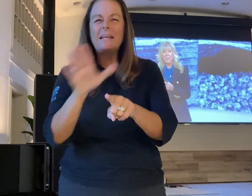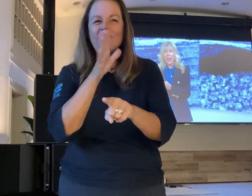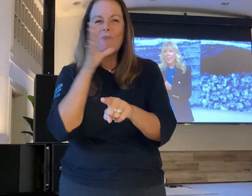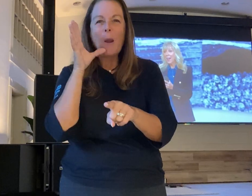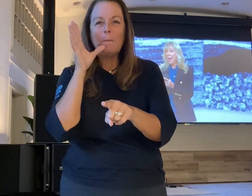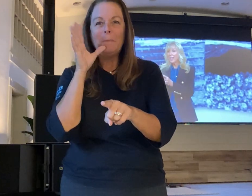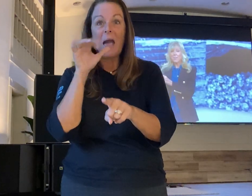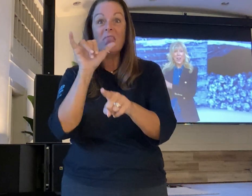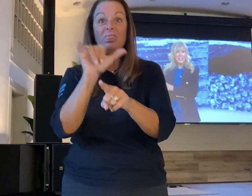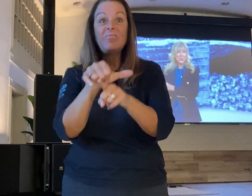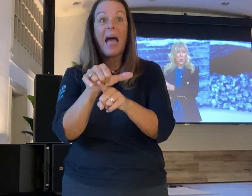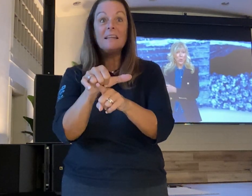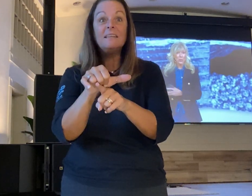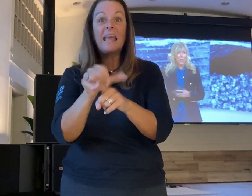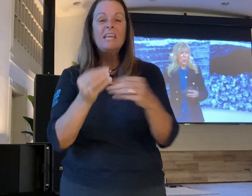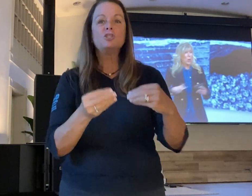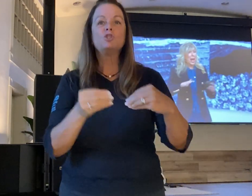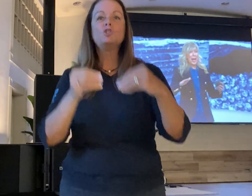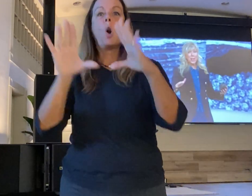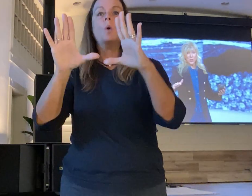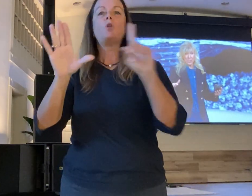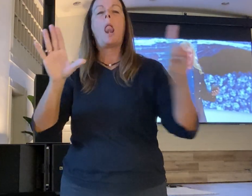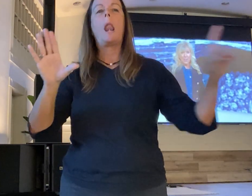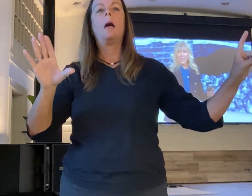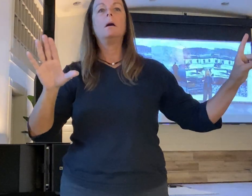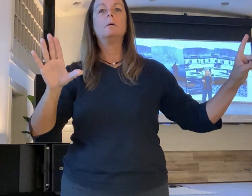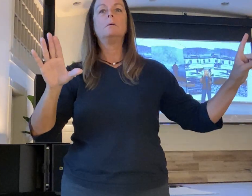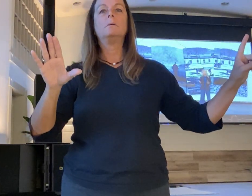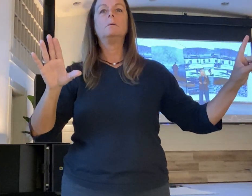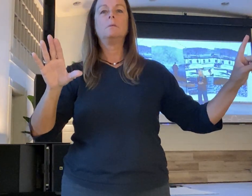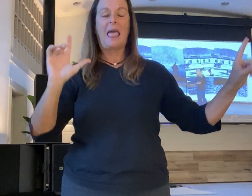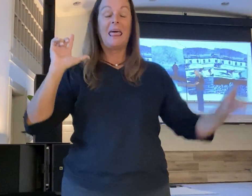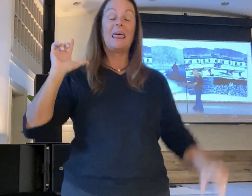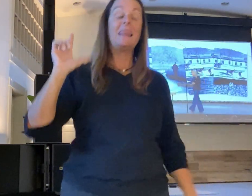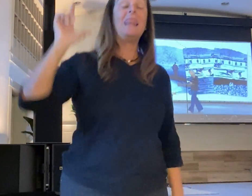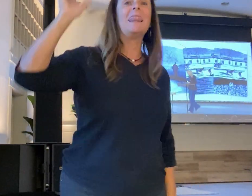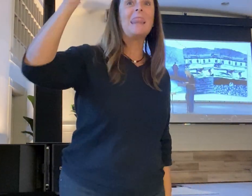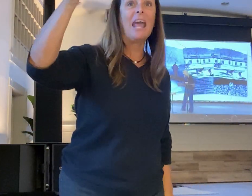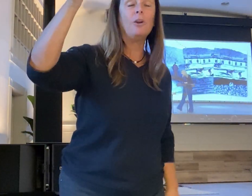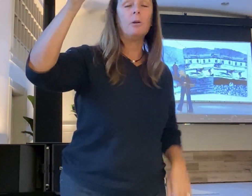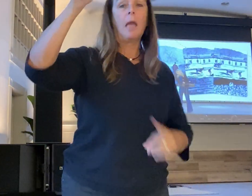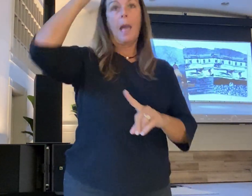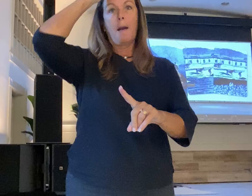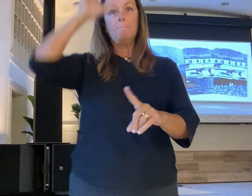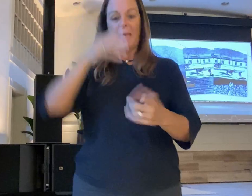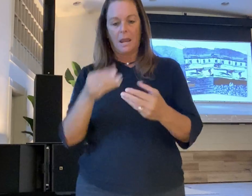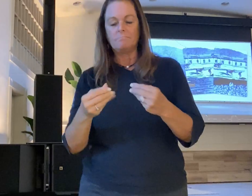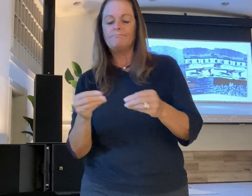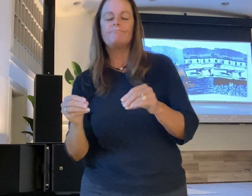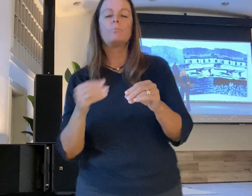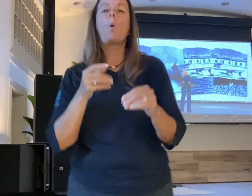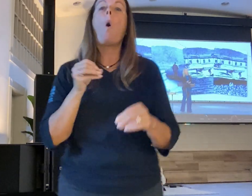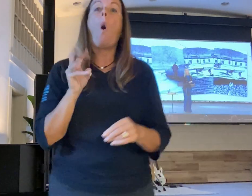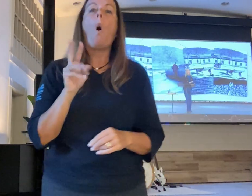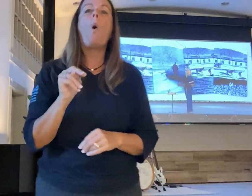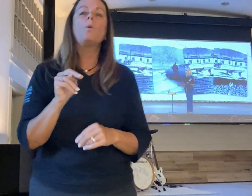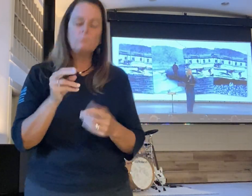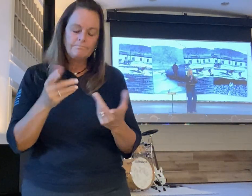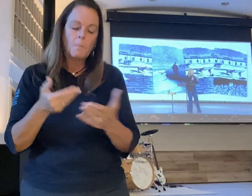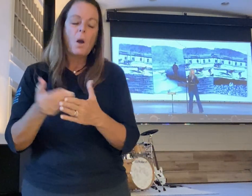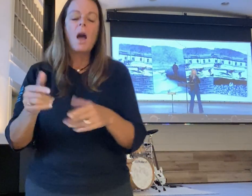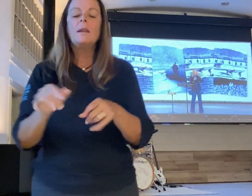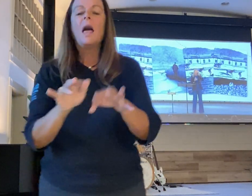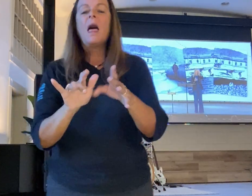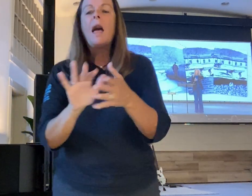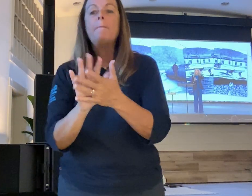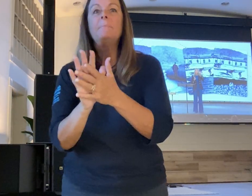that Ali Afad had sold were acres of diamonds. They actually became the Wakanda diamond mines. They're